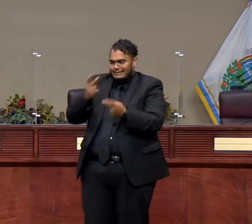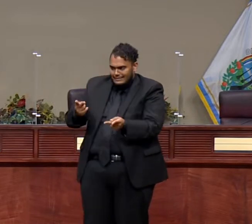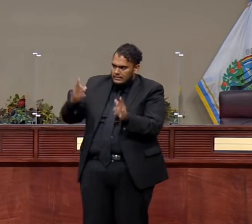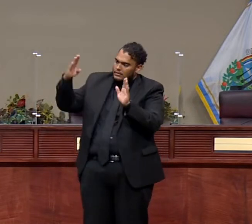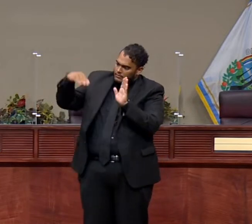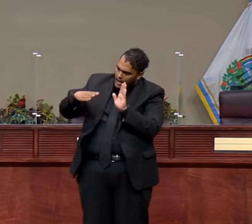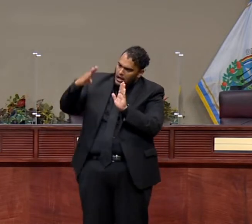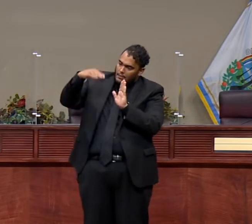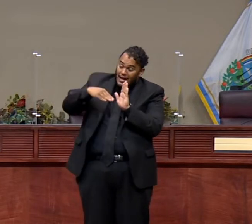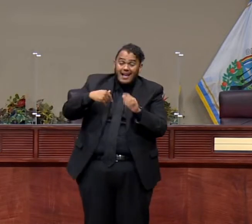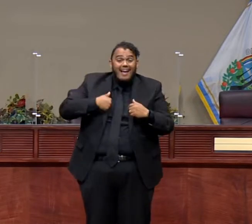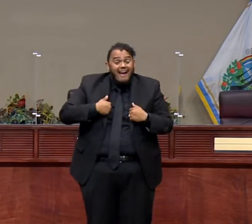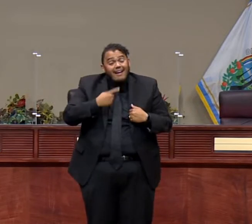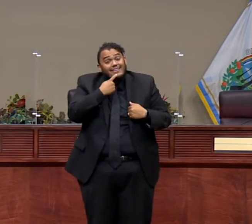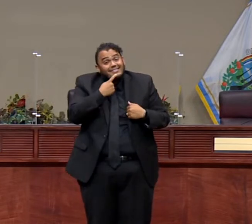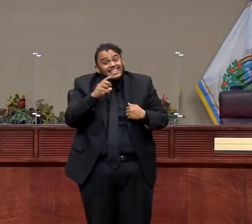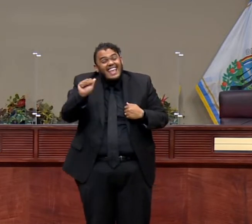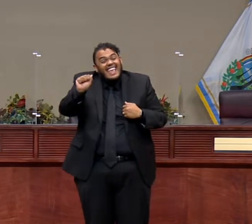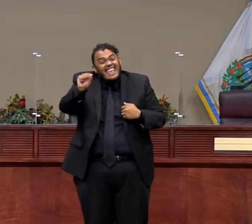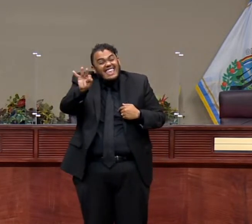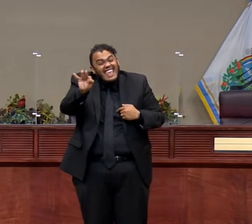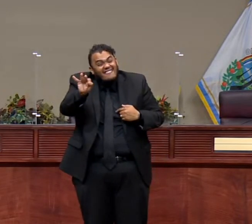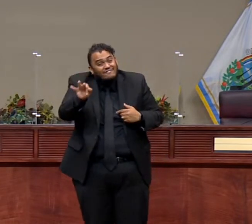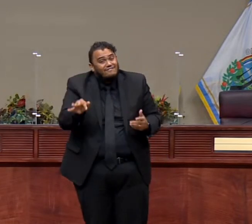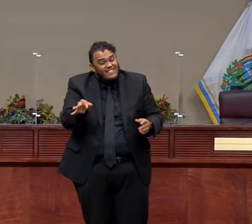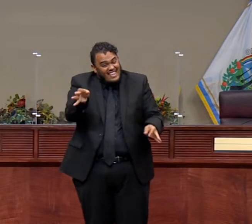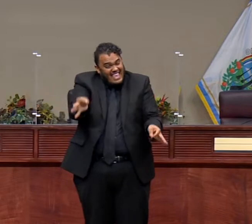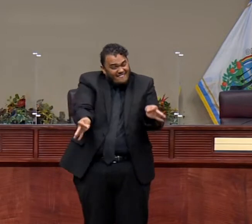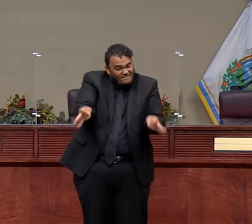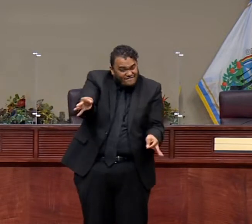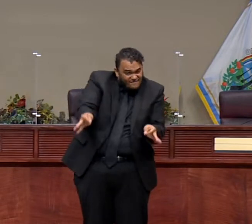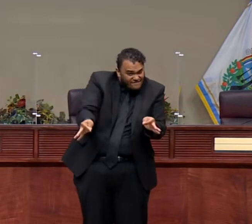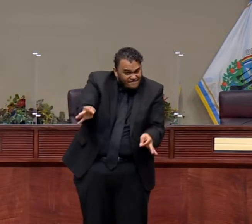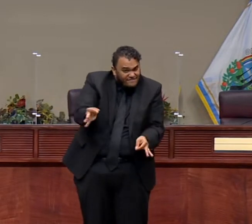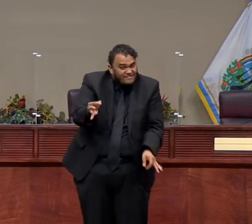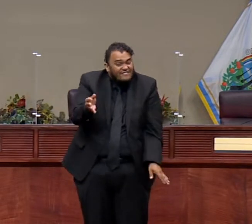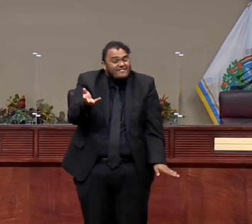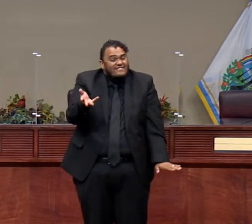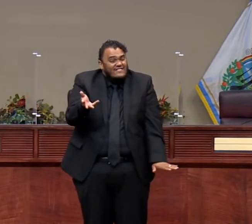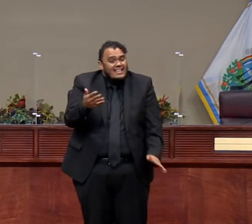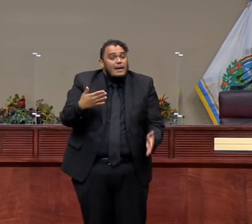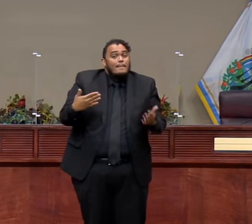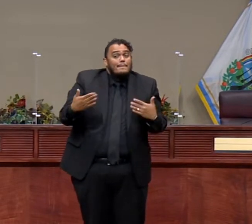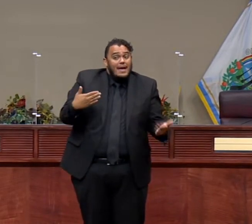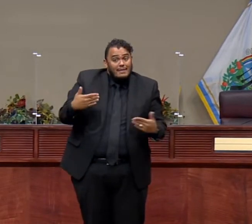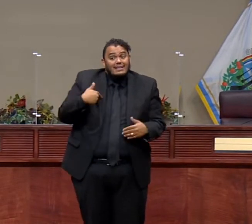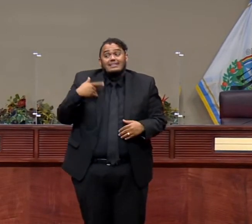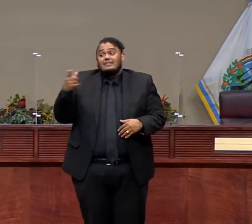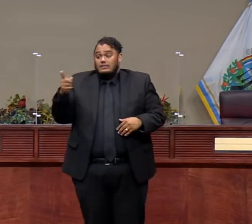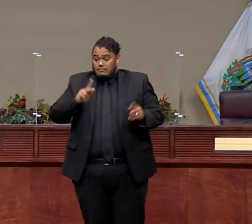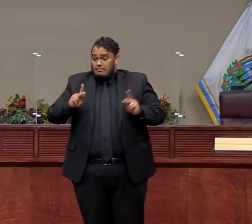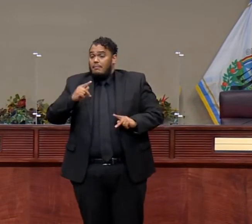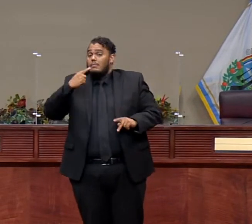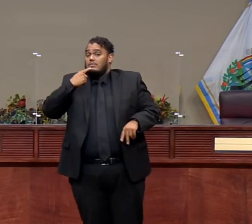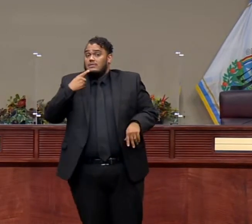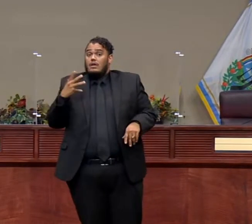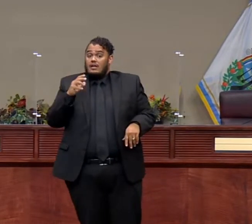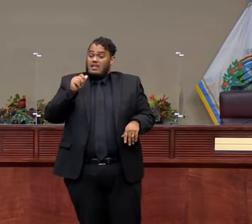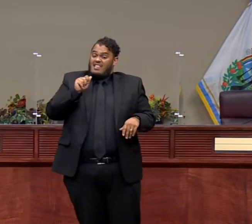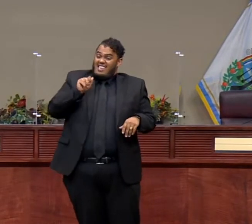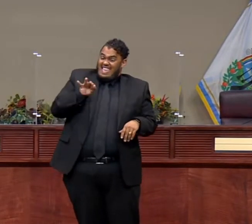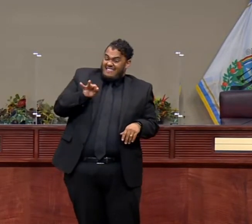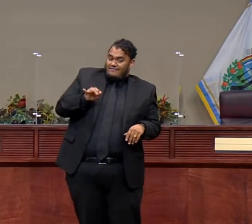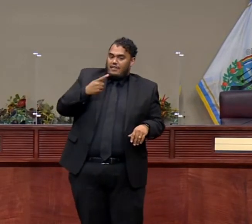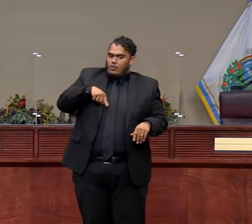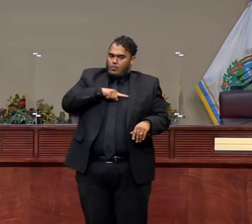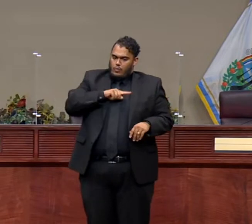pieces. Some people have seen some correlation between the times that we go indoors, which is in the southern part of the United